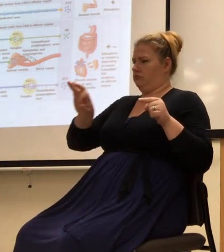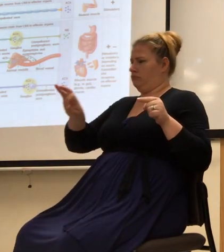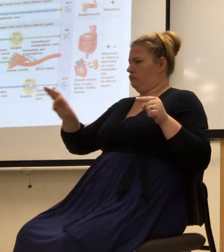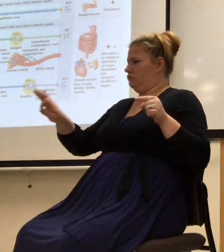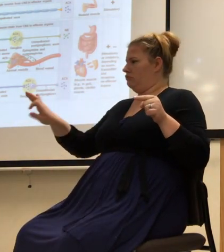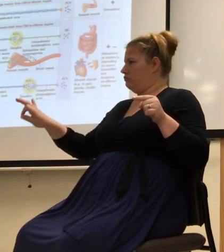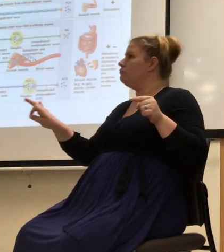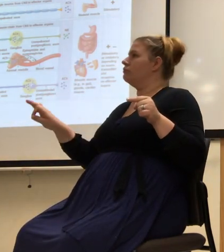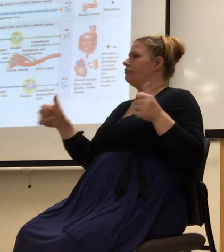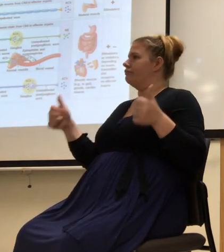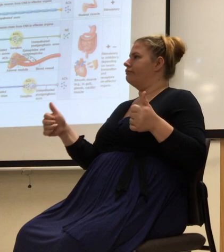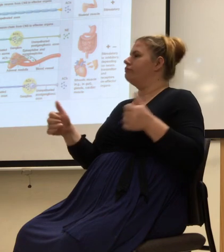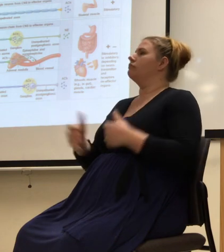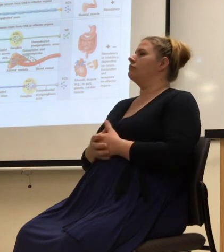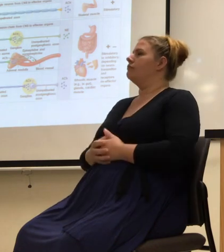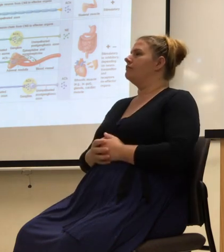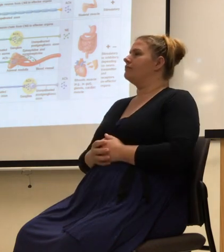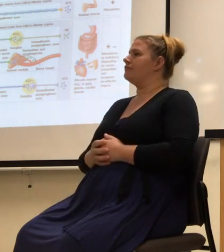long.